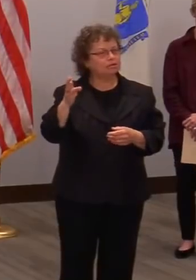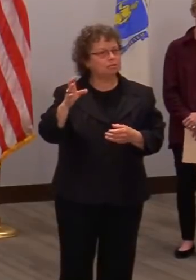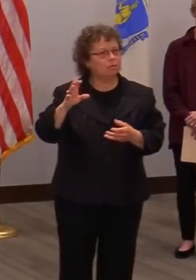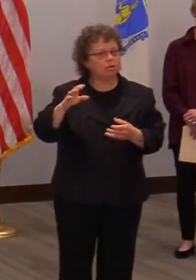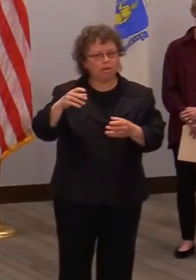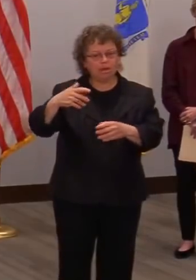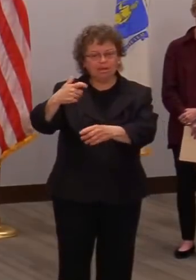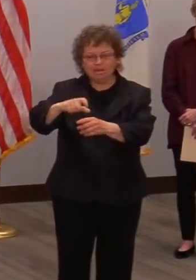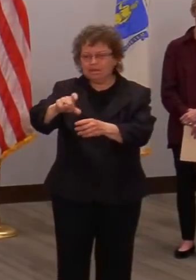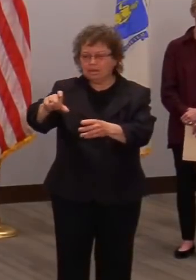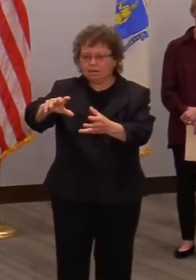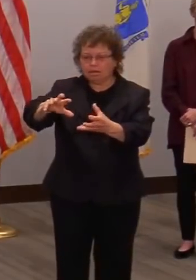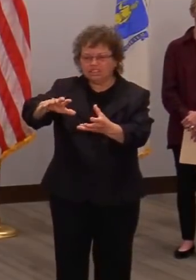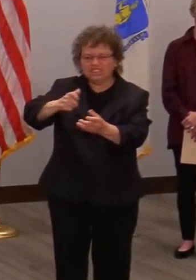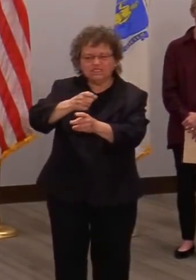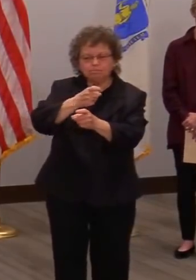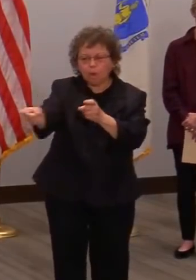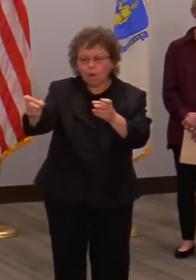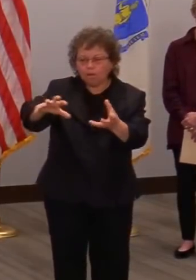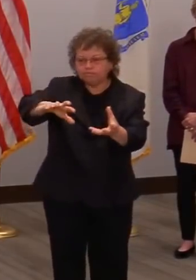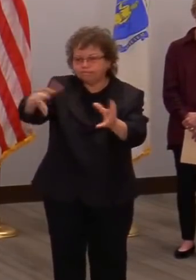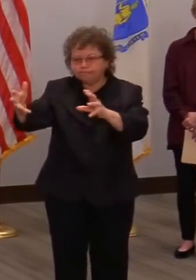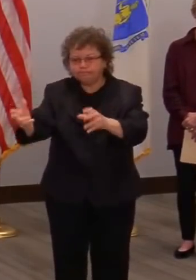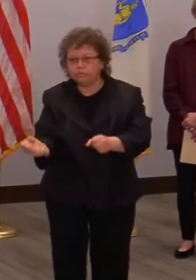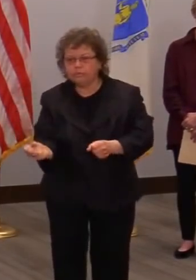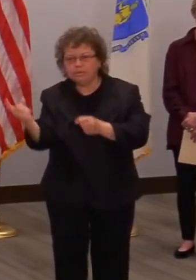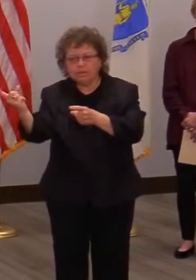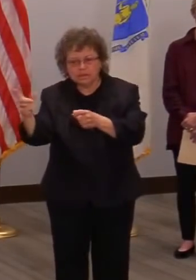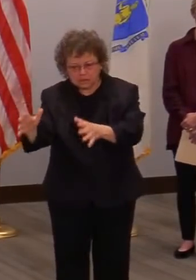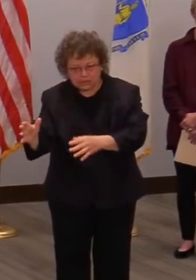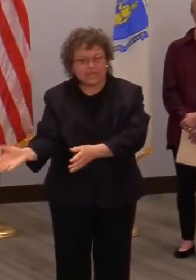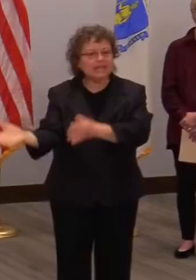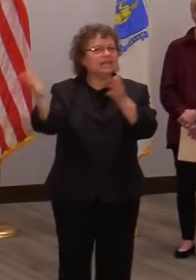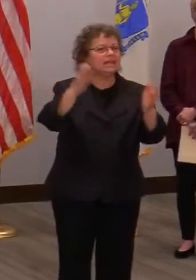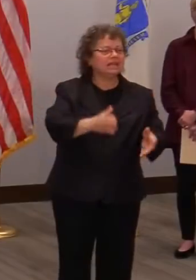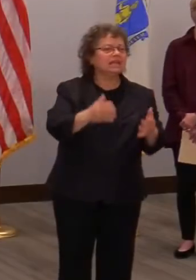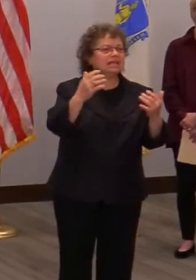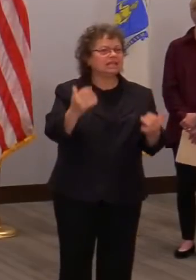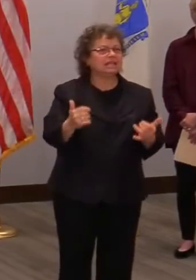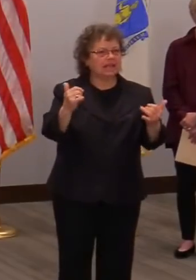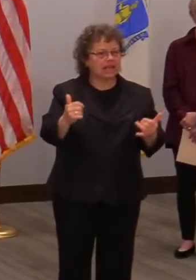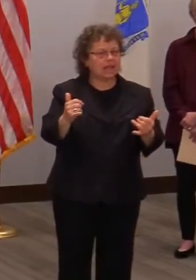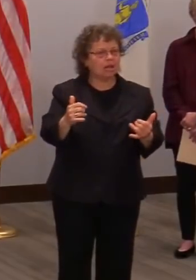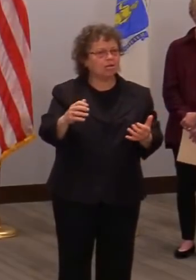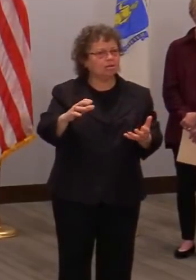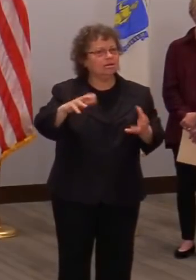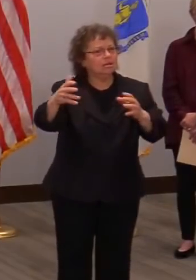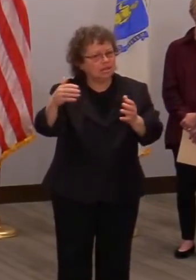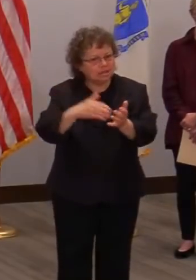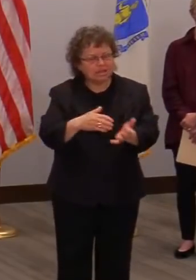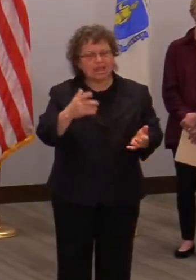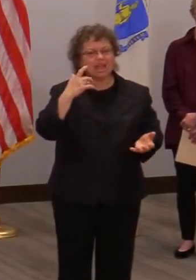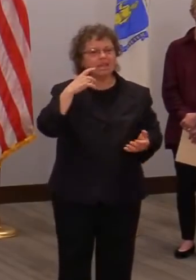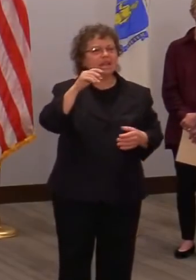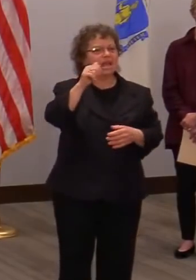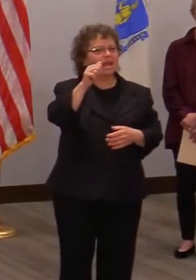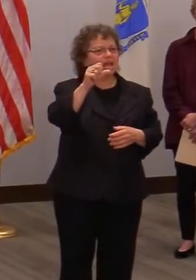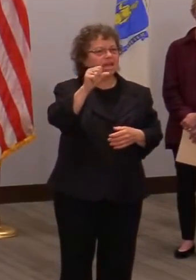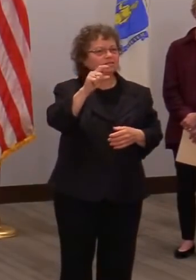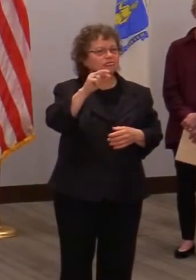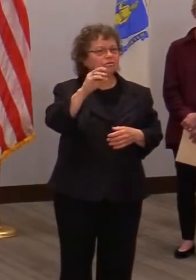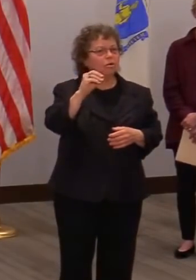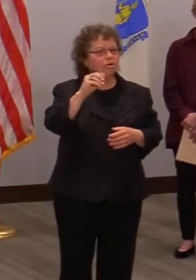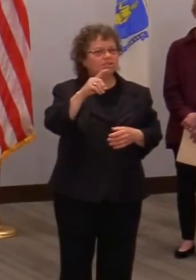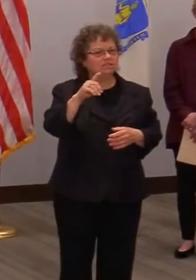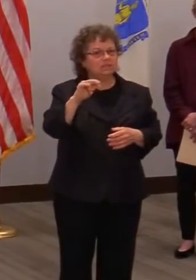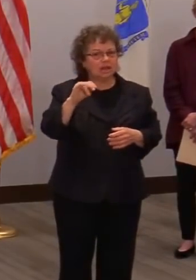with side effects similar to the AstraZeneca. How concerned are you about planning for the future, given the unpredictability of supply, but